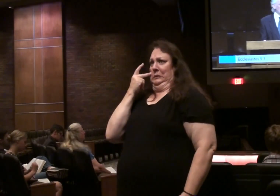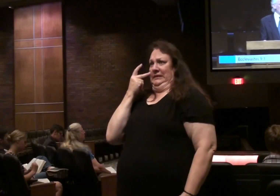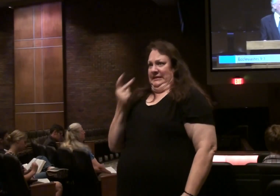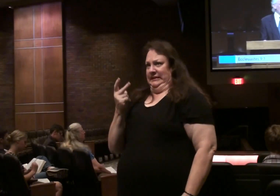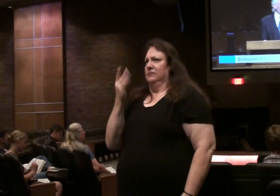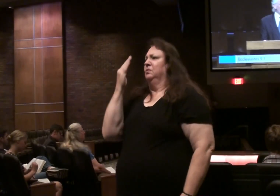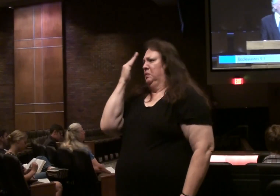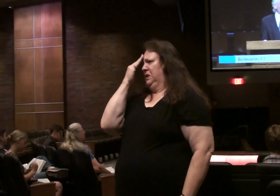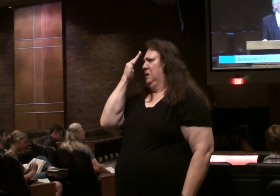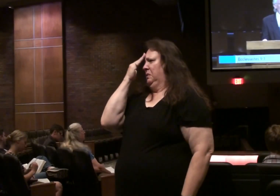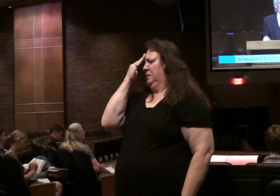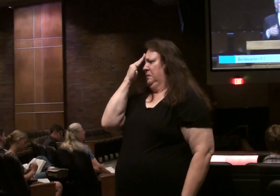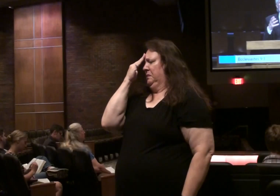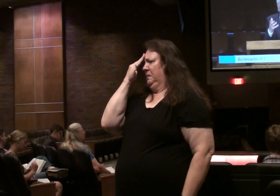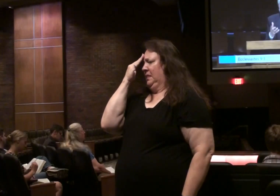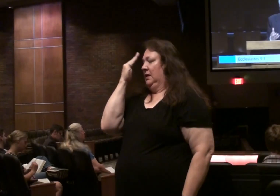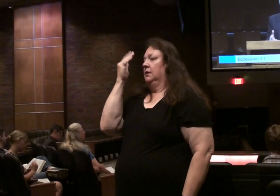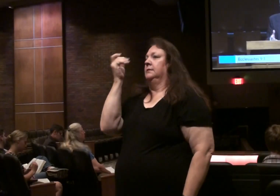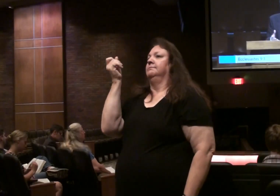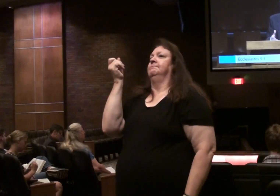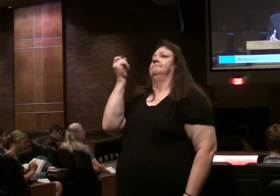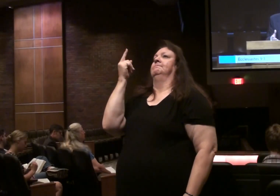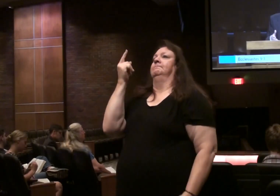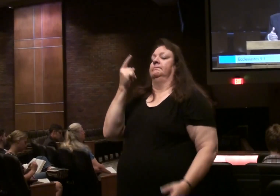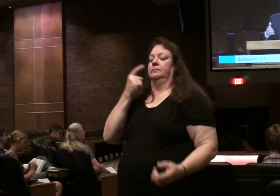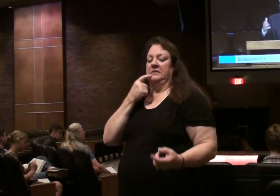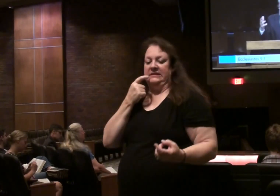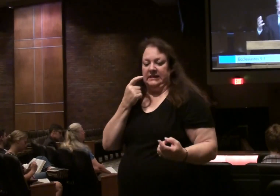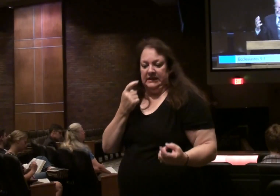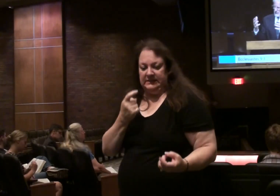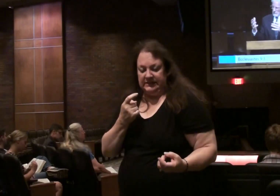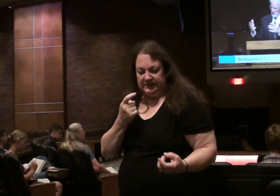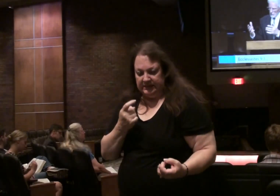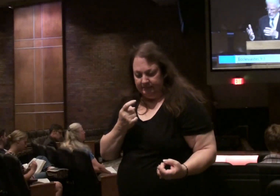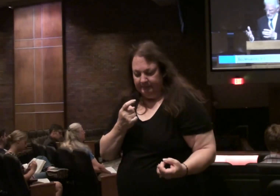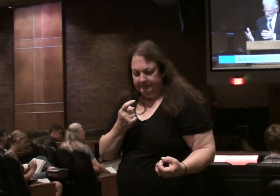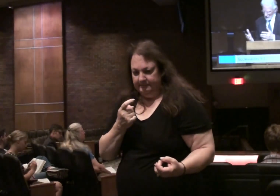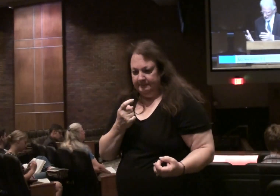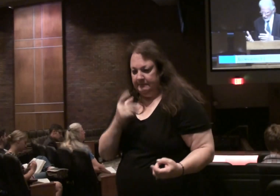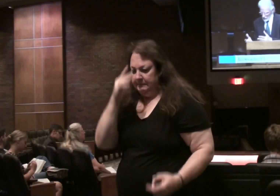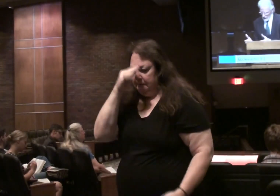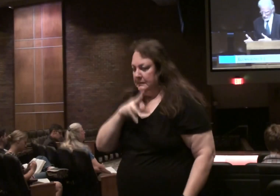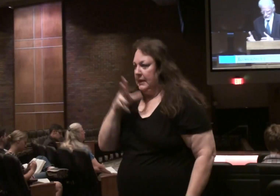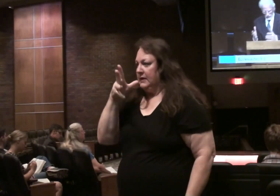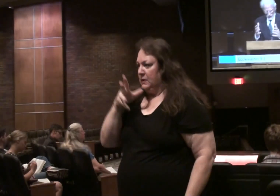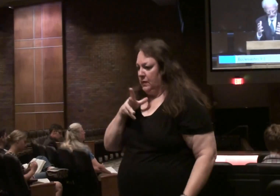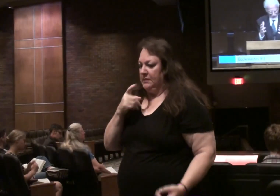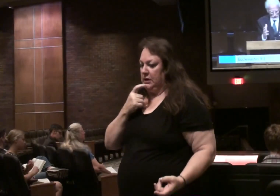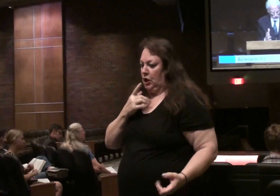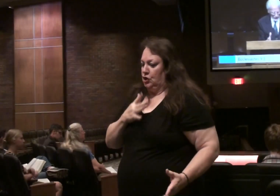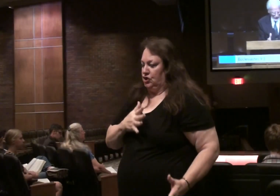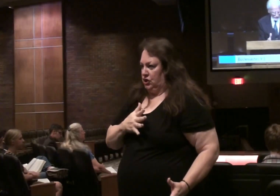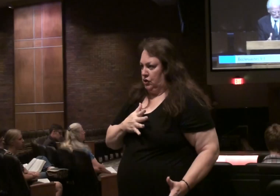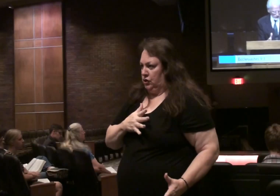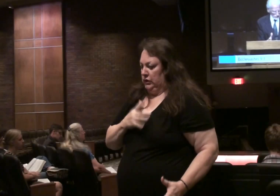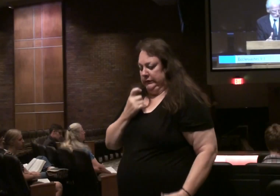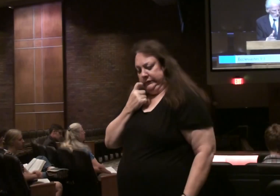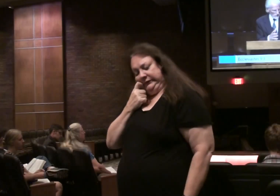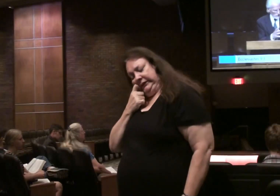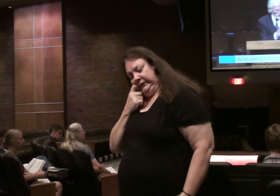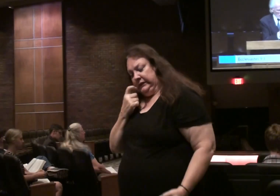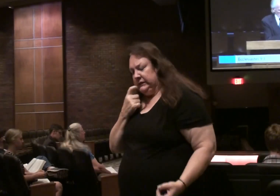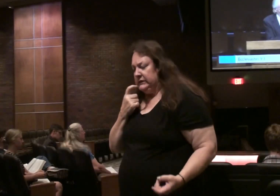that. And we say we understand sin. We understand that men and women are sinners, enslaved to